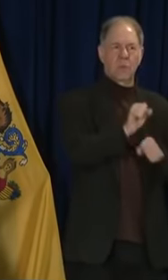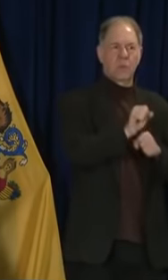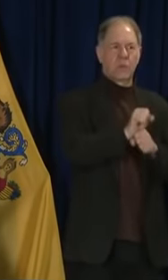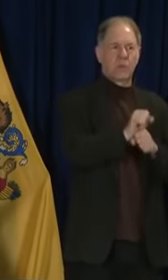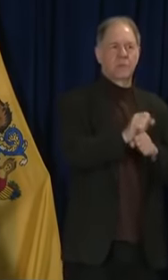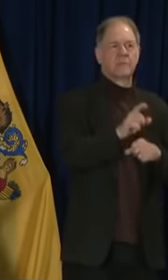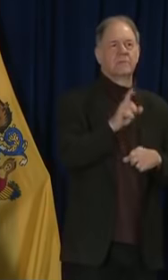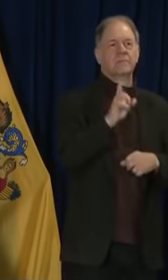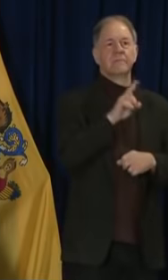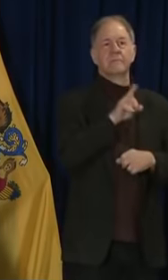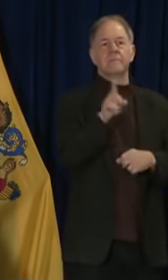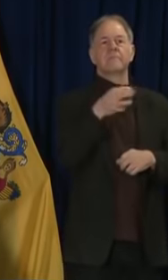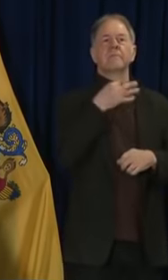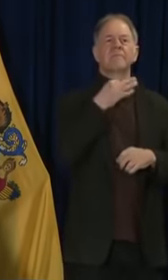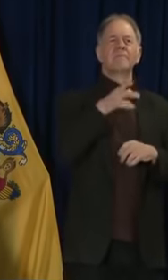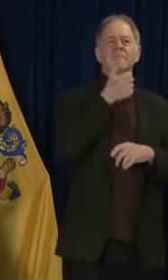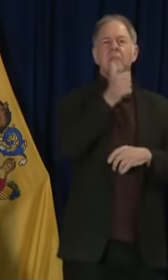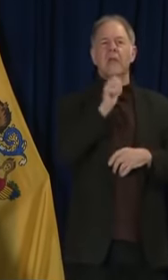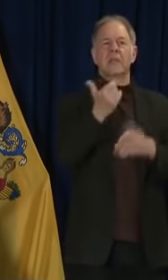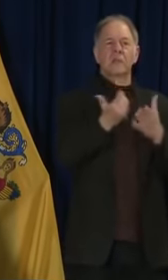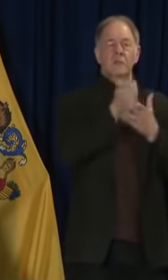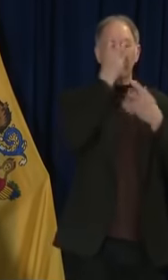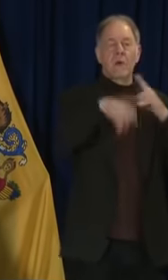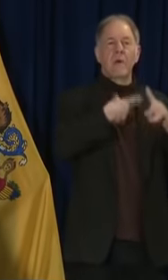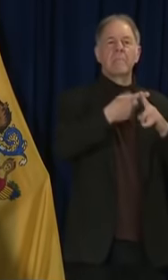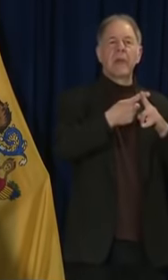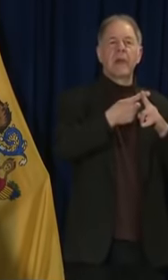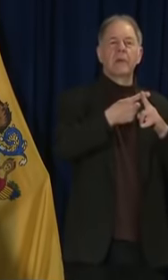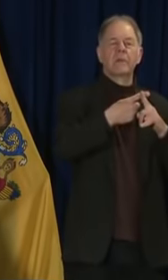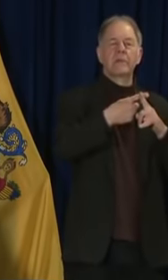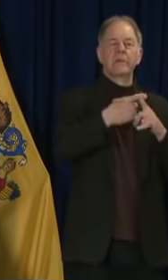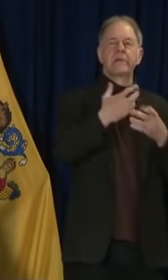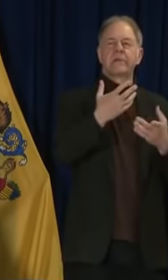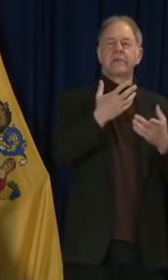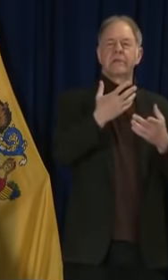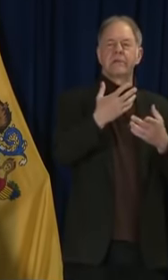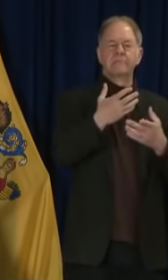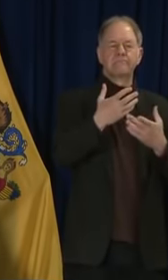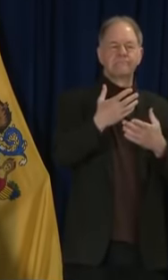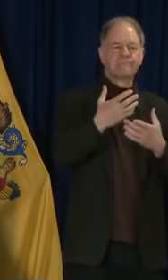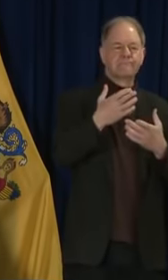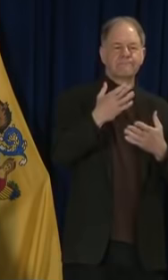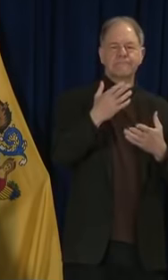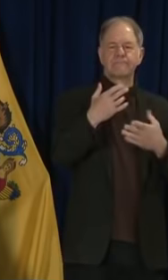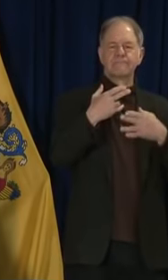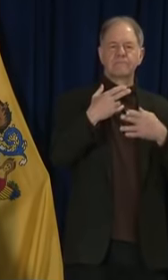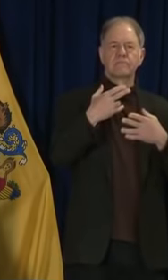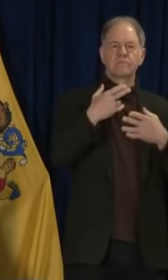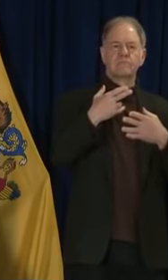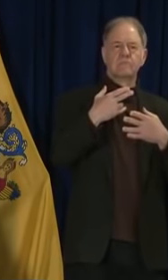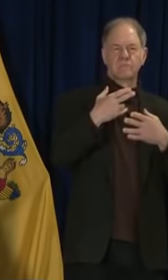Nikita. Yeah, so I was wondering, is there any updates on mitigation factors for the elections coming in the next few